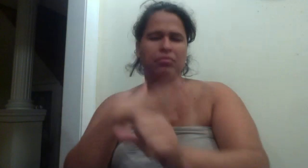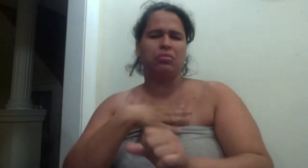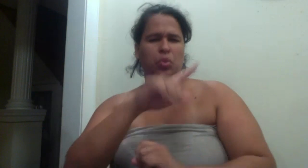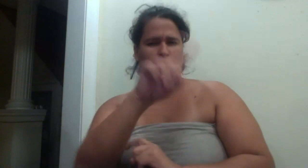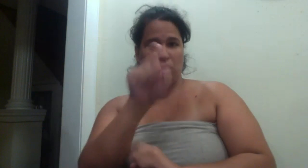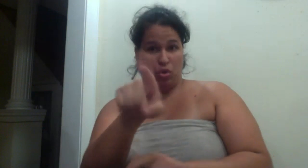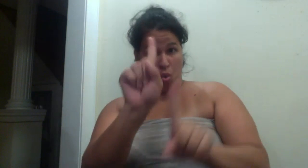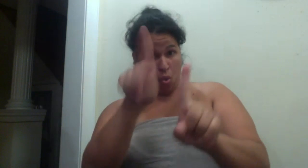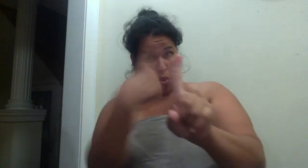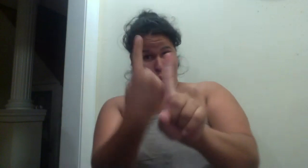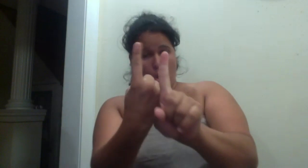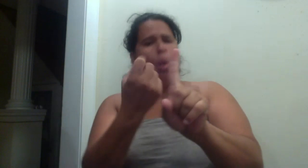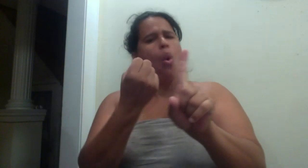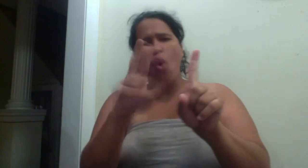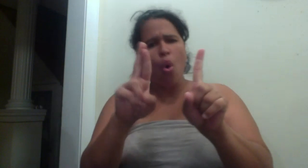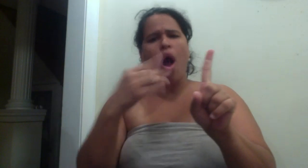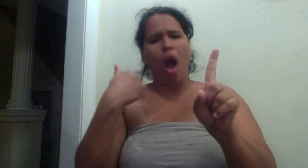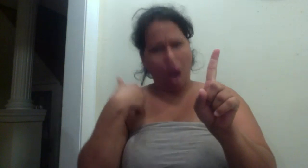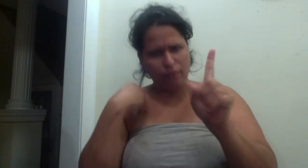interesting is related to